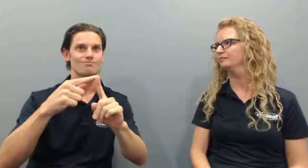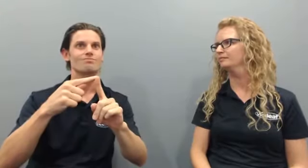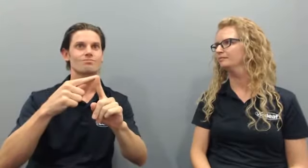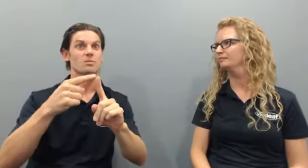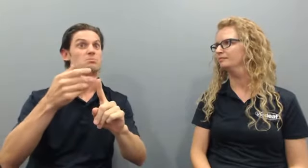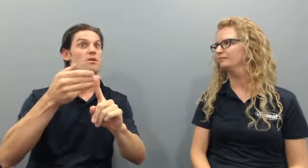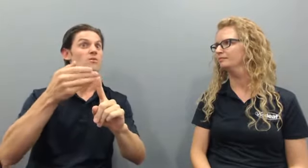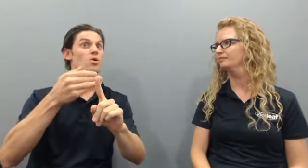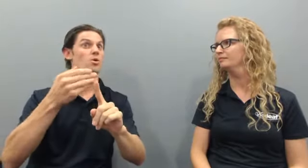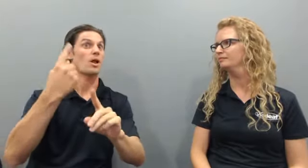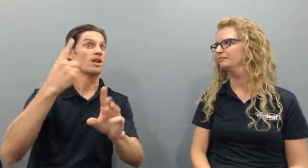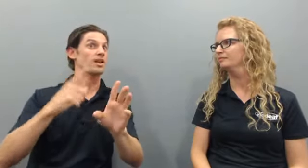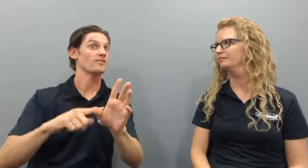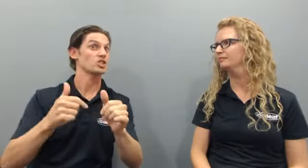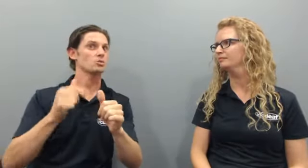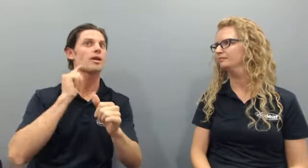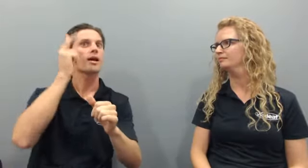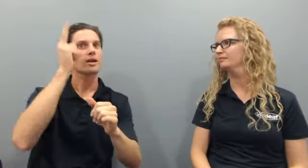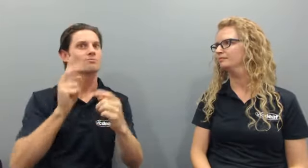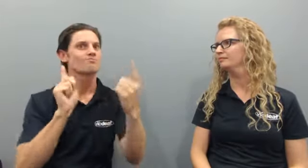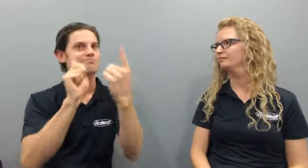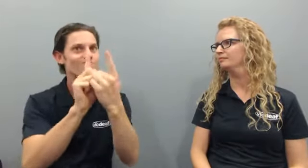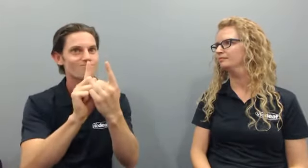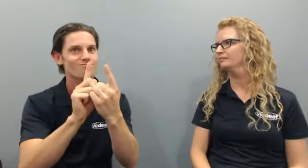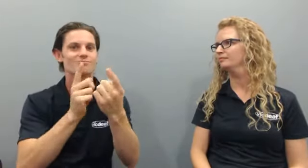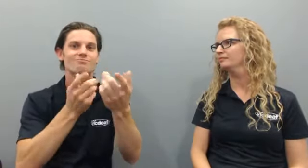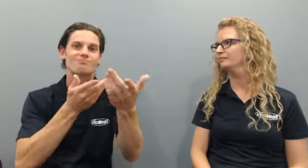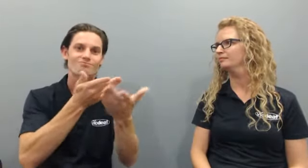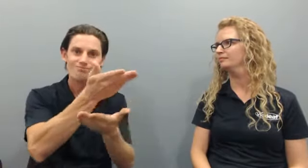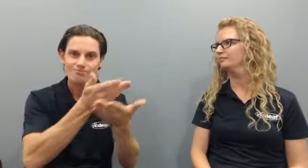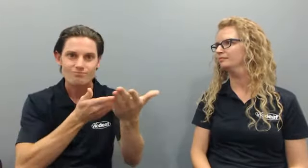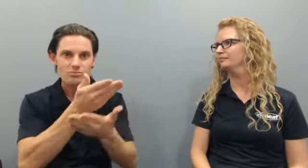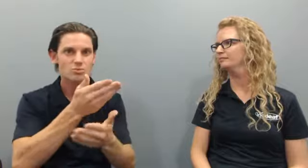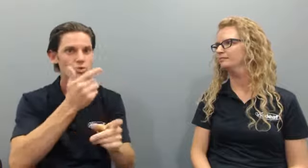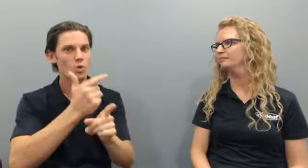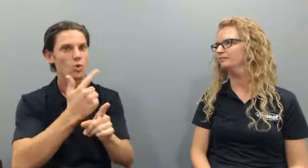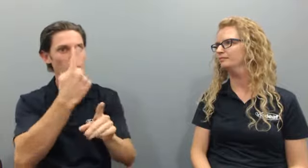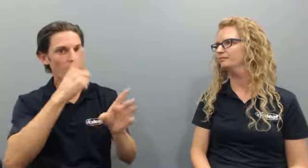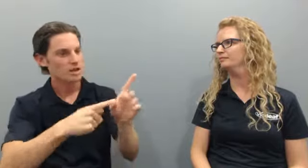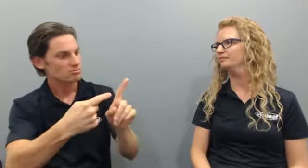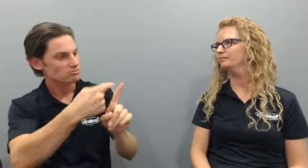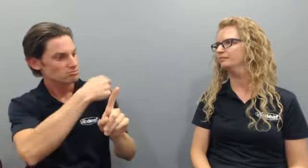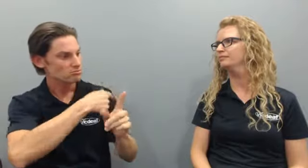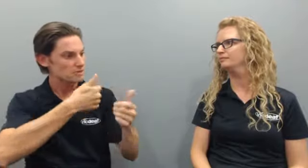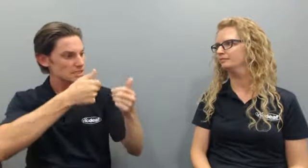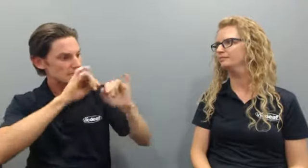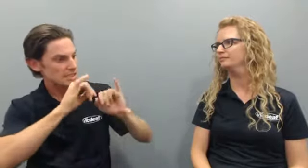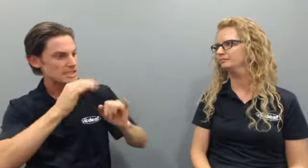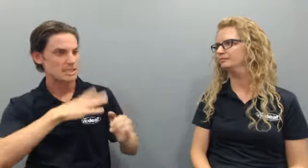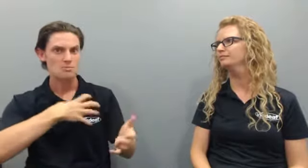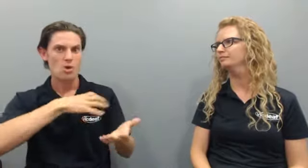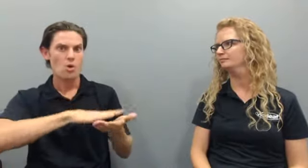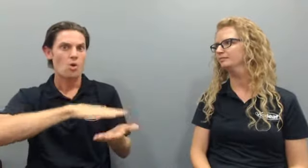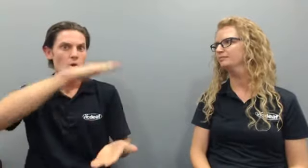year. Just before that year is up, you will need to meet again with the planner, have a conversation about the year that has